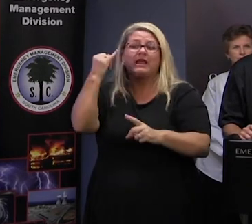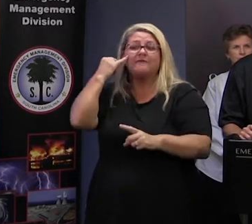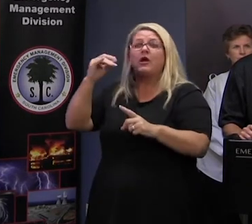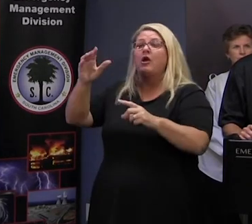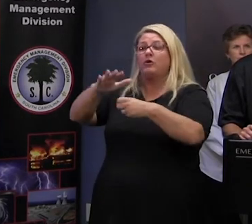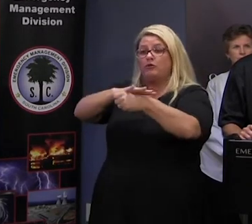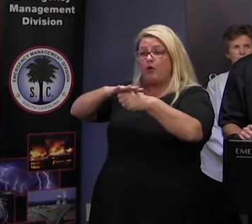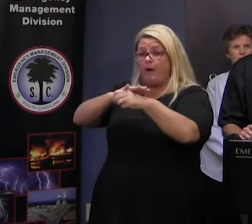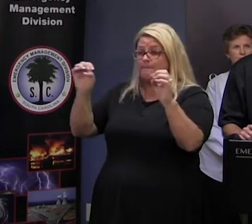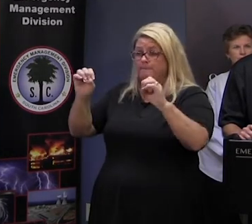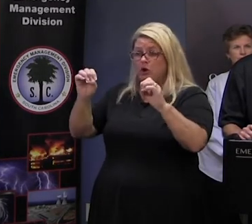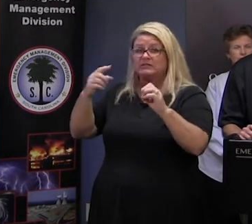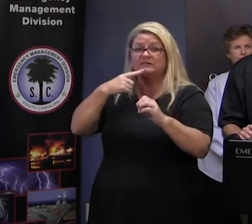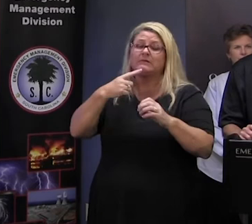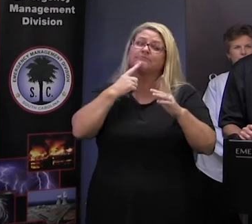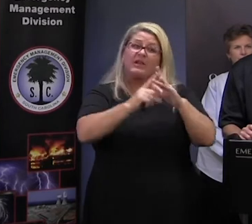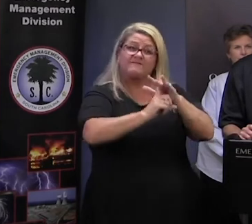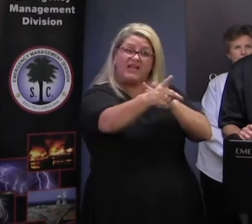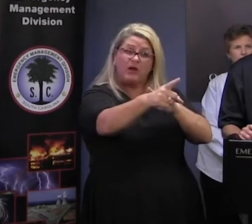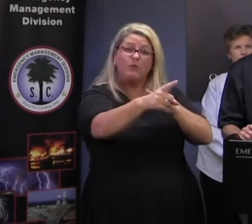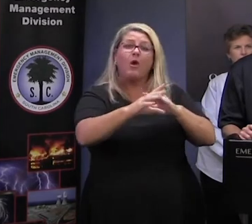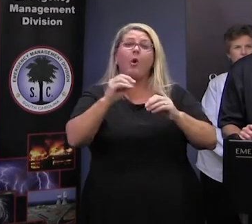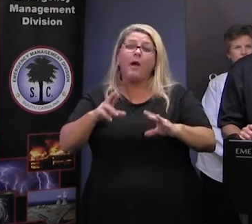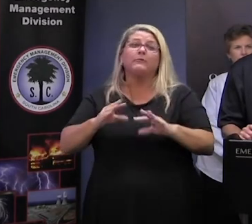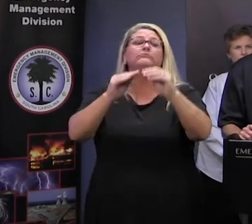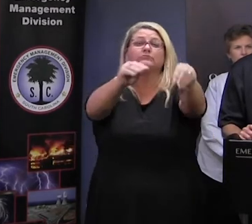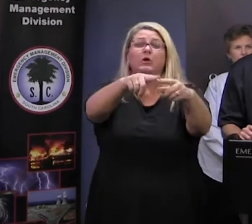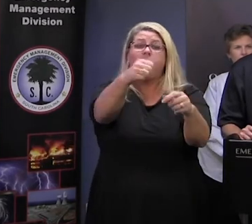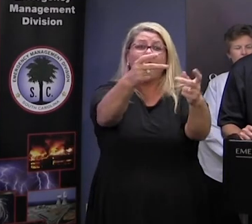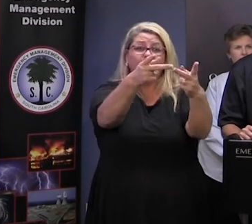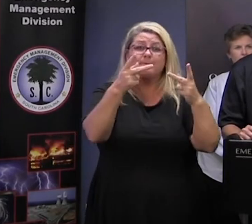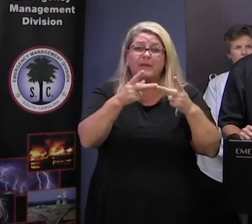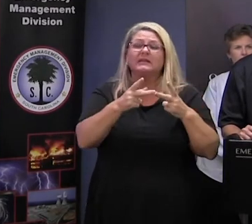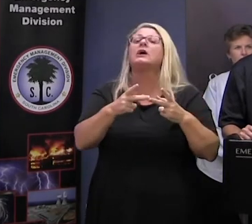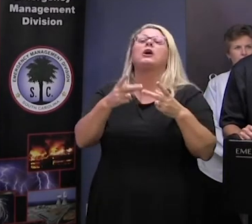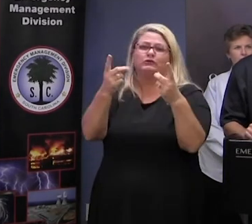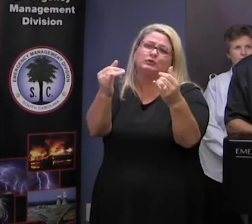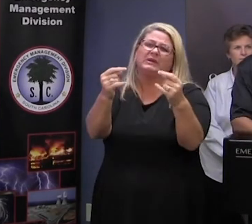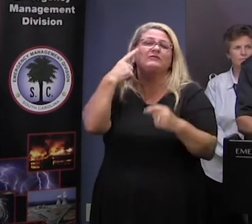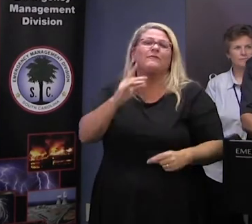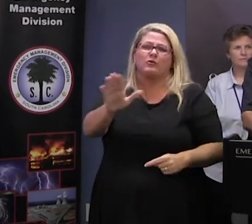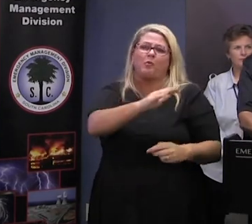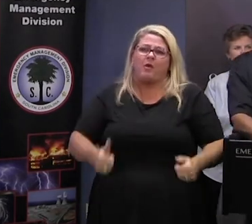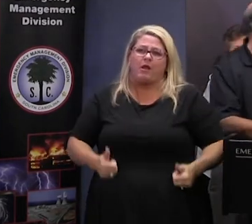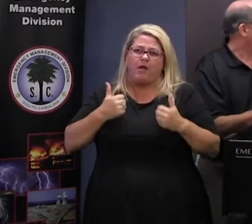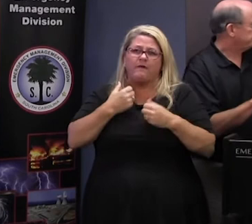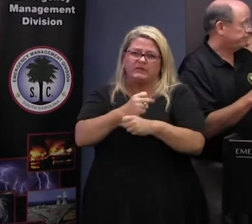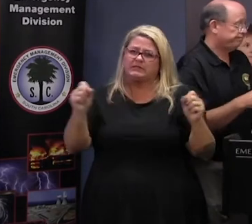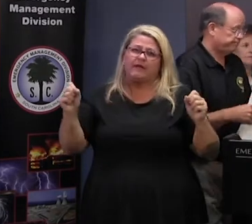local authorities say you should evacuate, you should relocate, then you should do that. It's just it's a life safety issue.